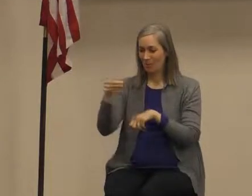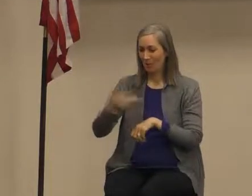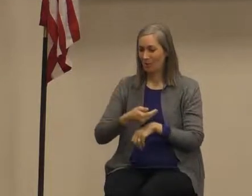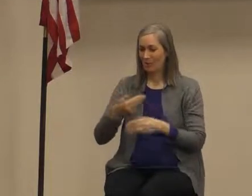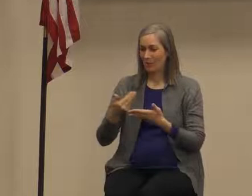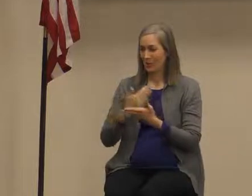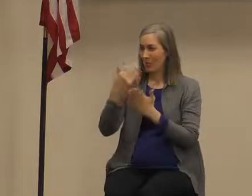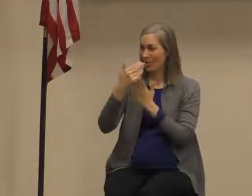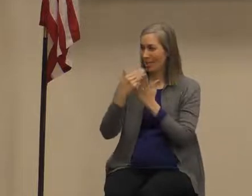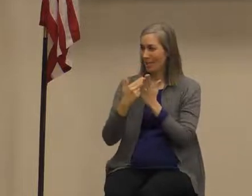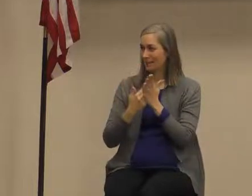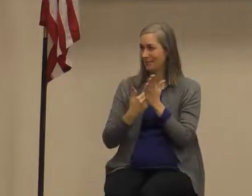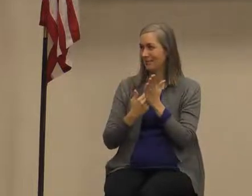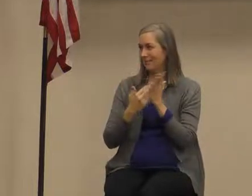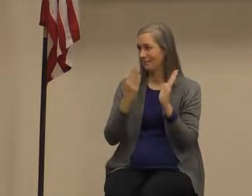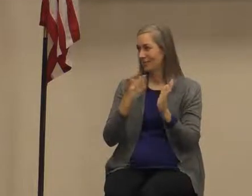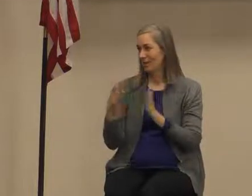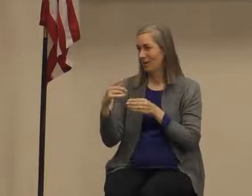want to read through that one more time